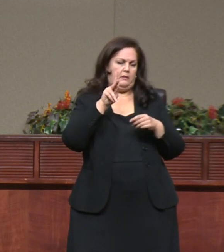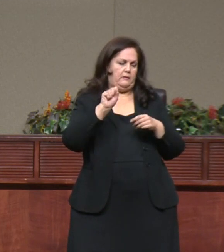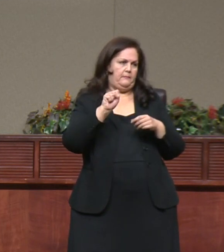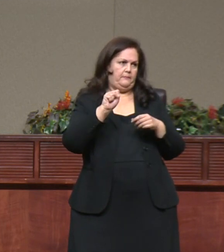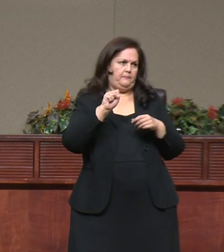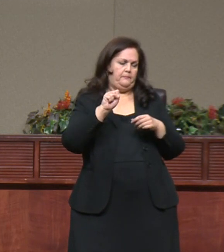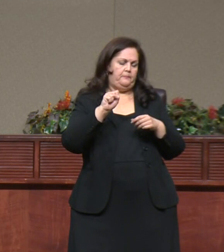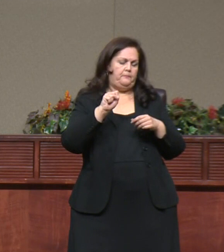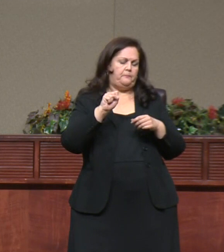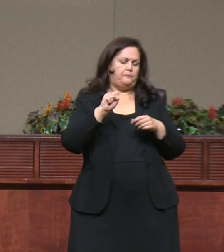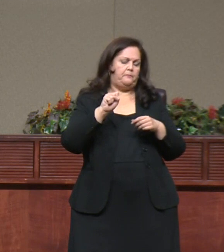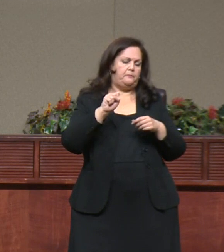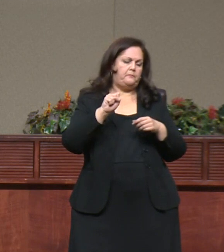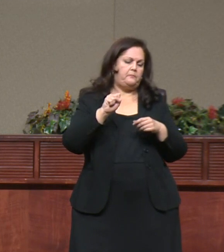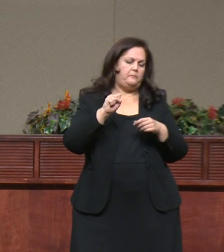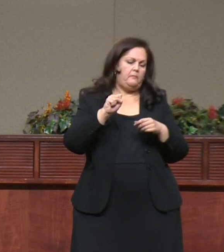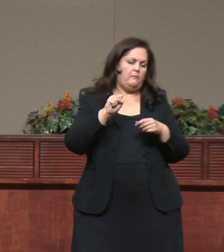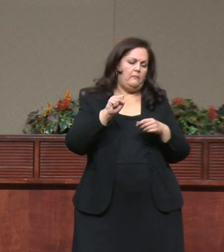So